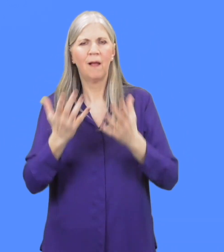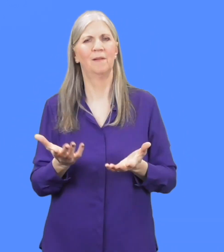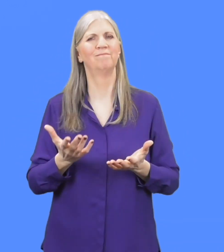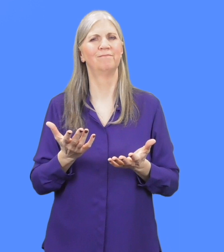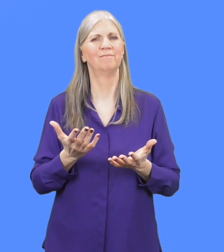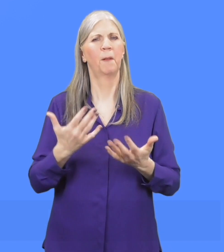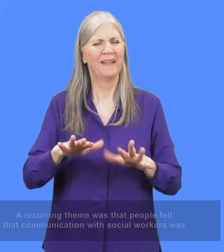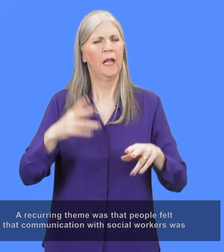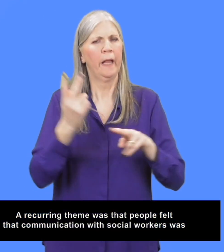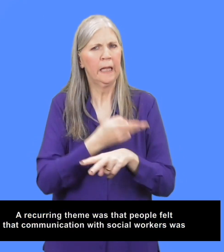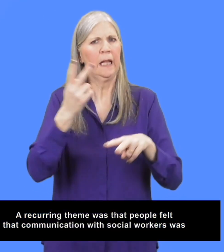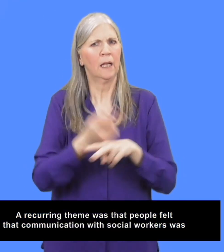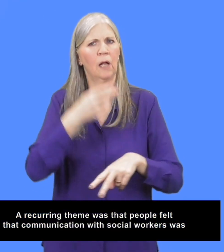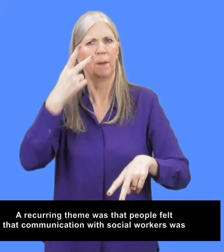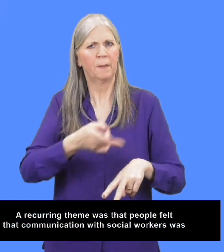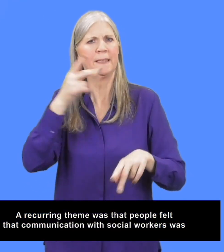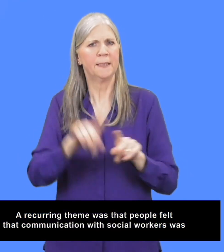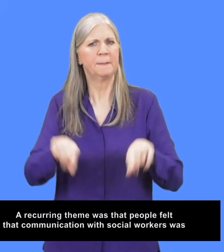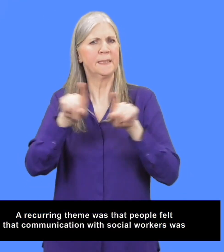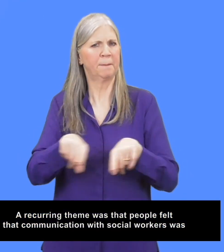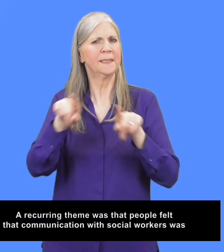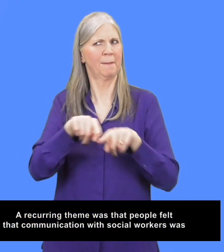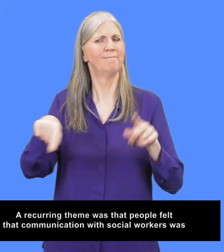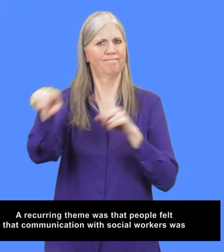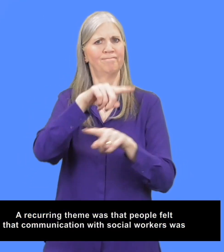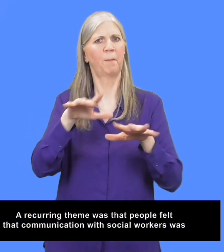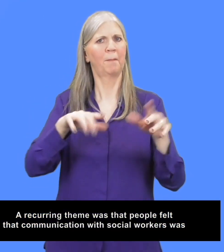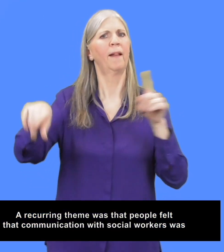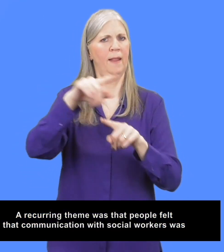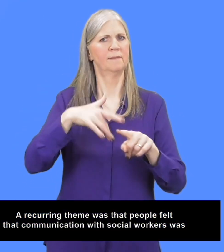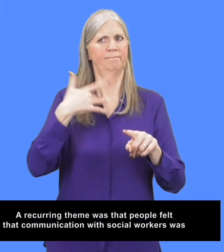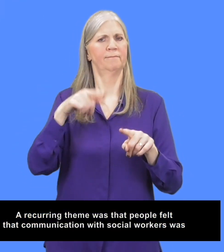A recurring theme was that people felt that communication with social workers